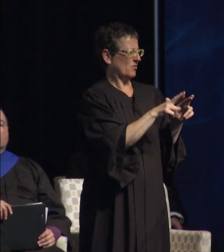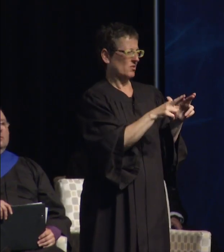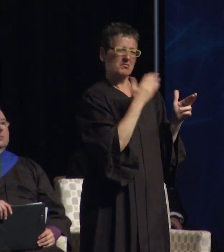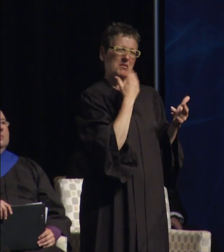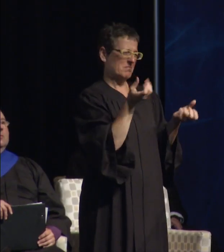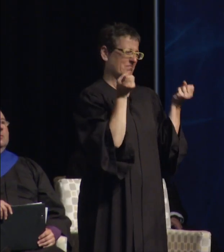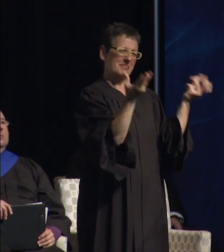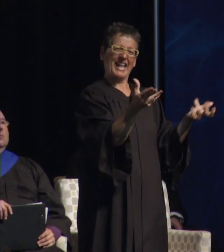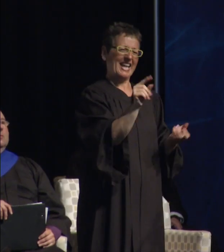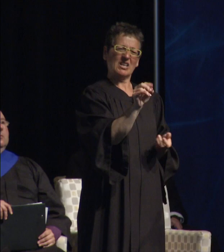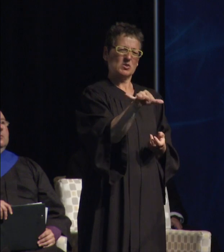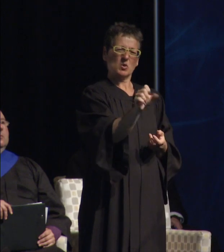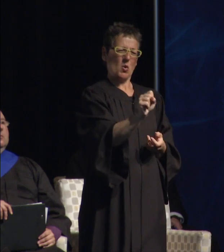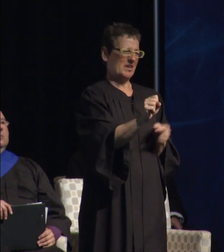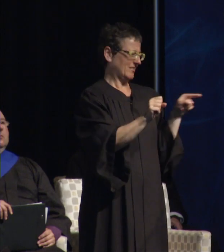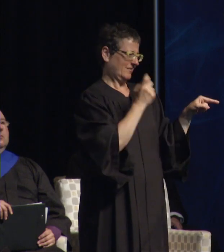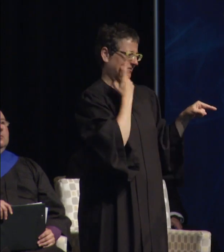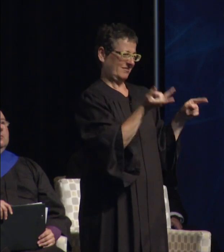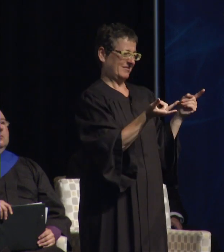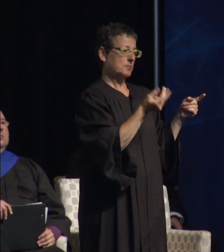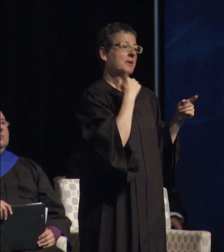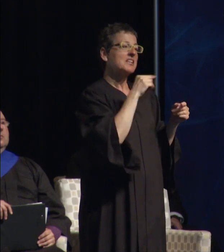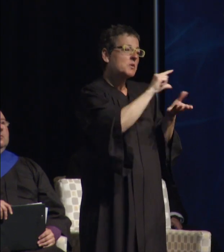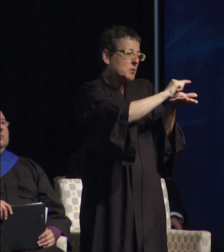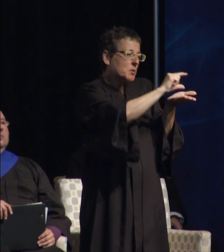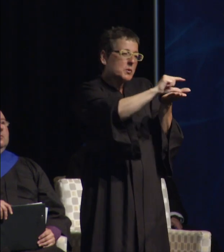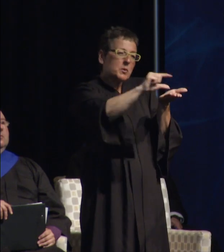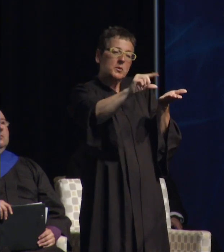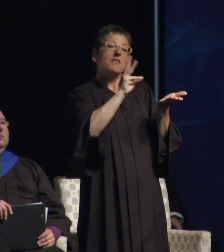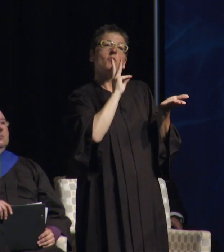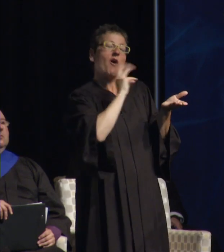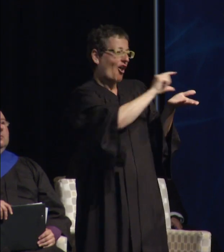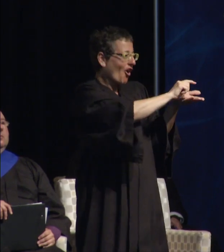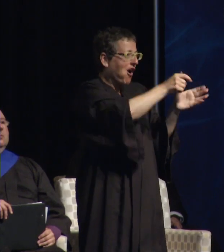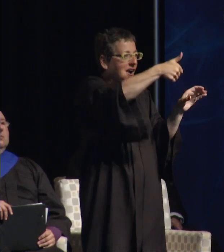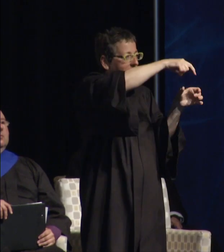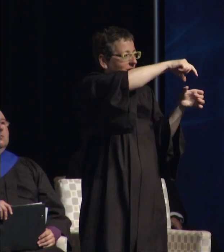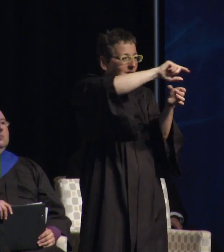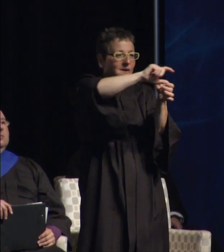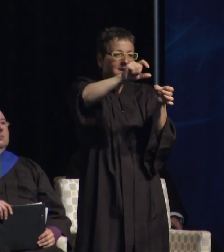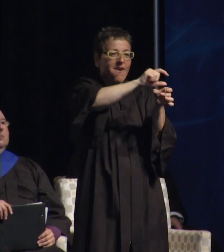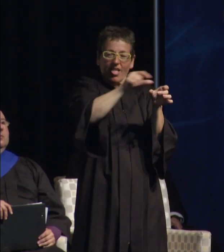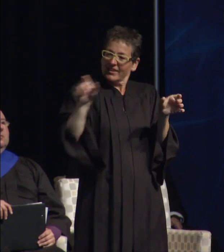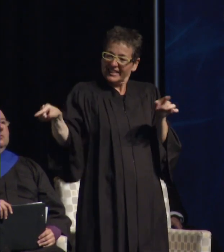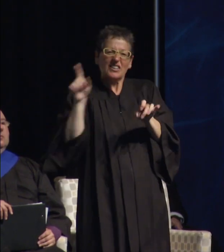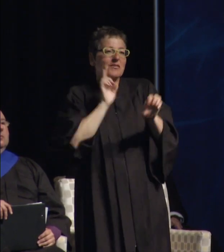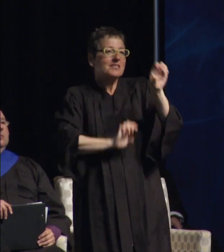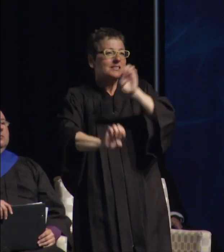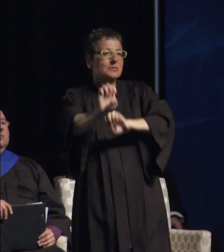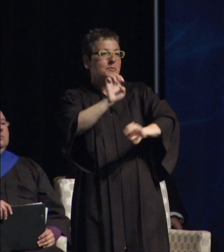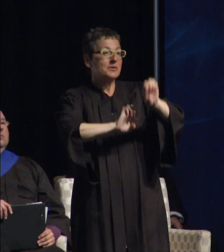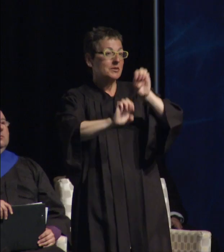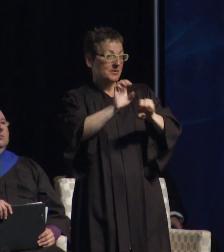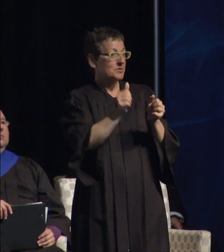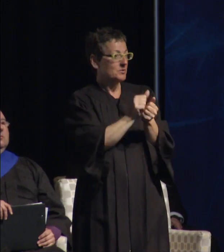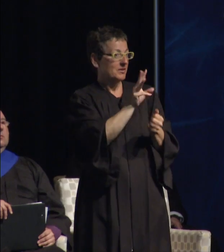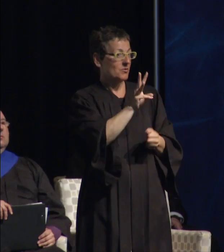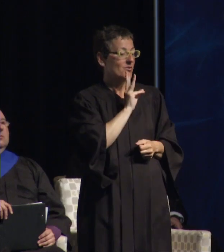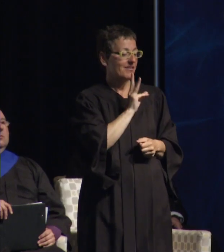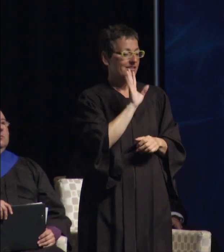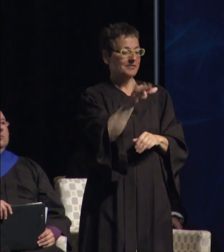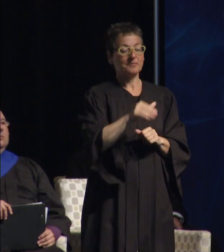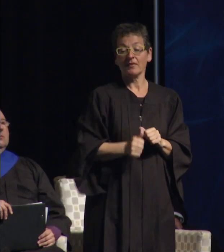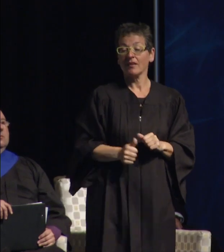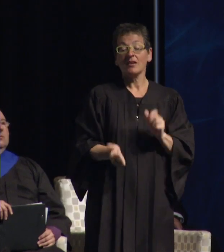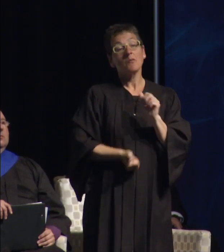have found little jars of rainwater that he was conducting experiments on. And while most children liked playing